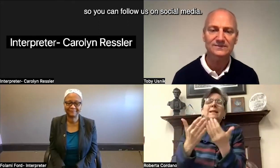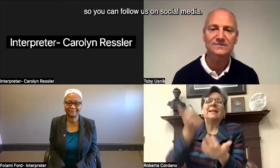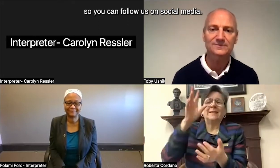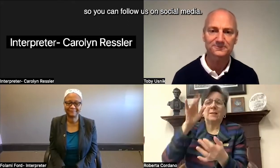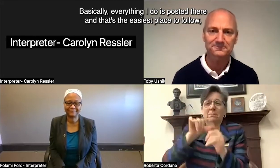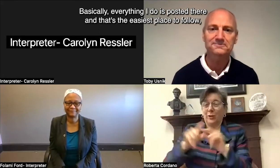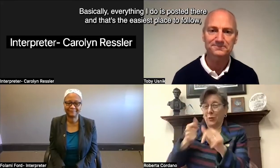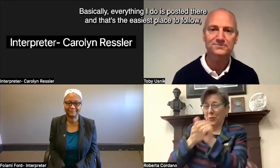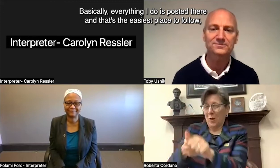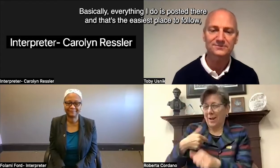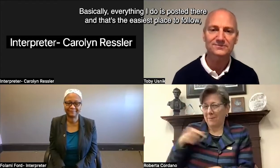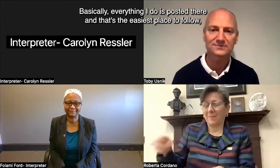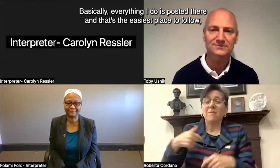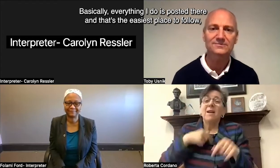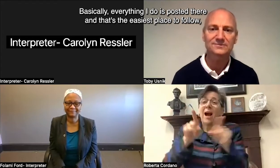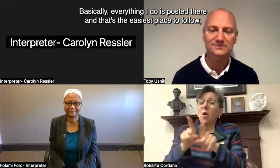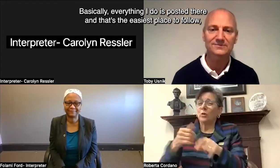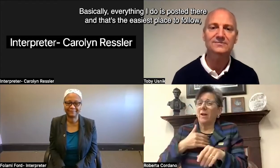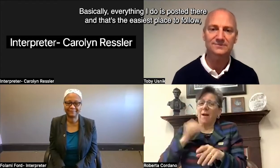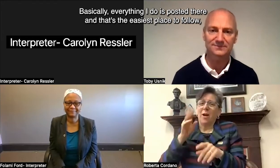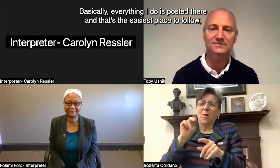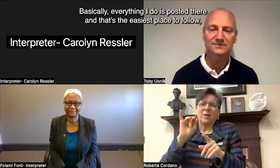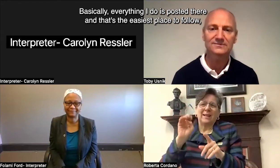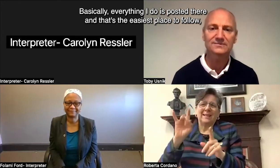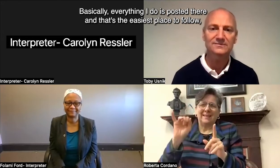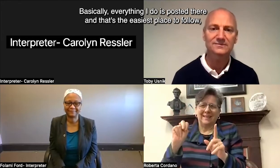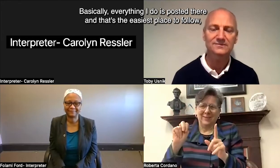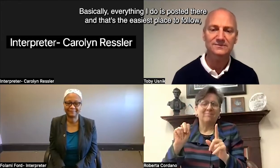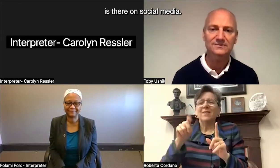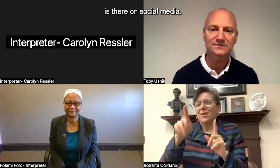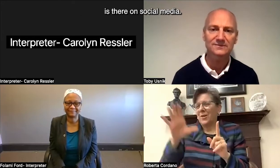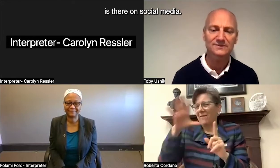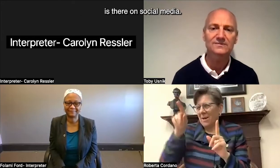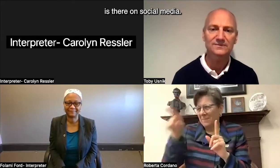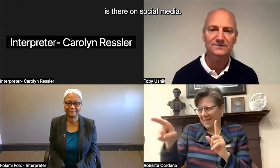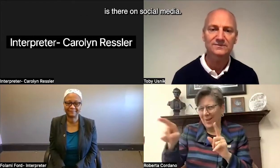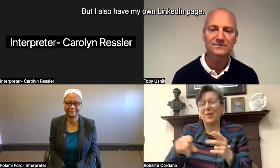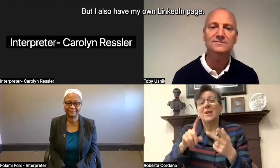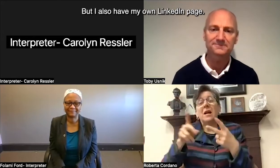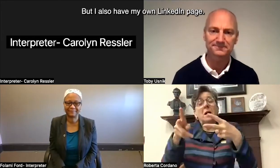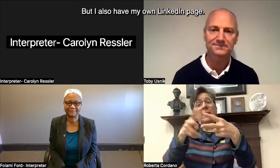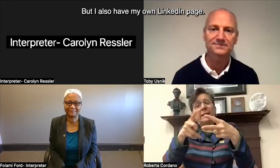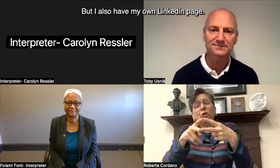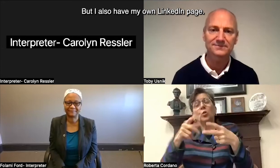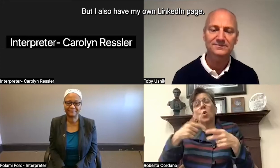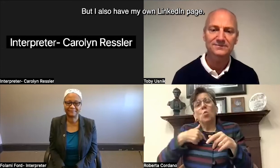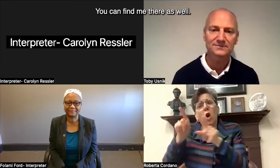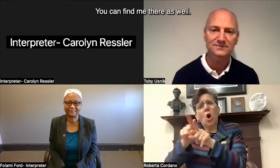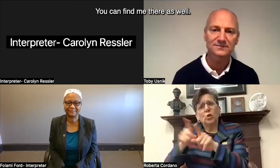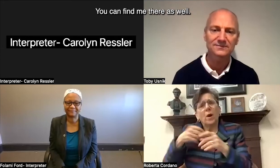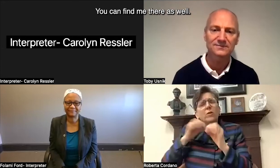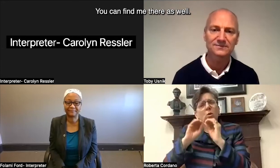I do is posted there, and that's the easiest place to follow is there on social media, but I also have my own LinkedIn page. You can find me there as well.